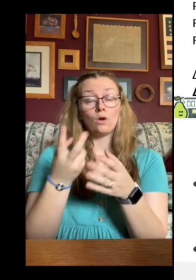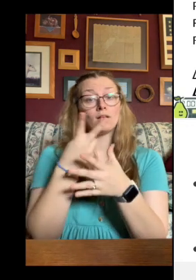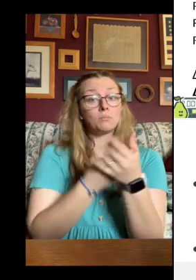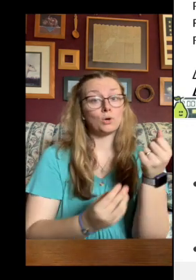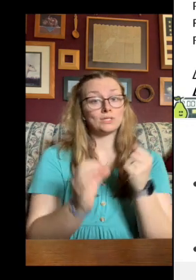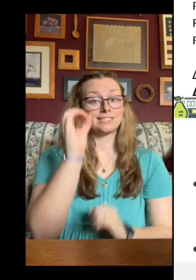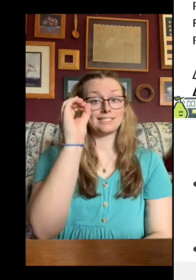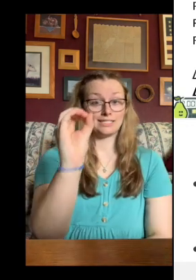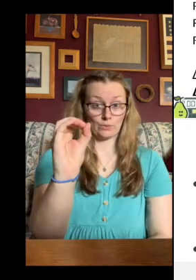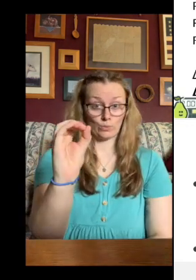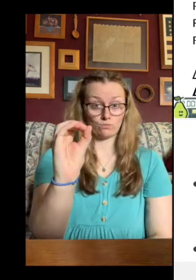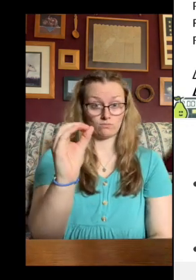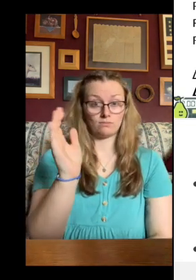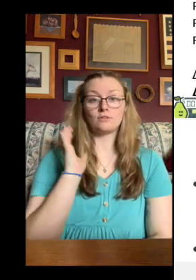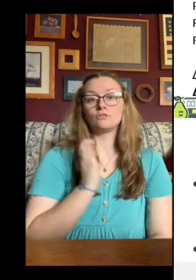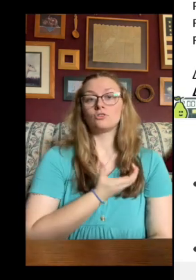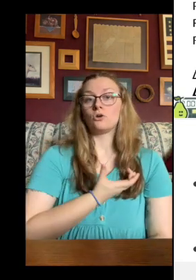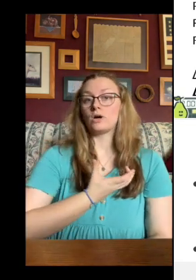0.